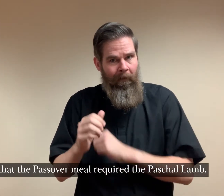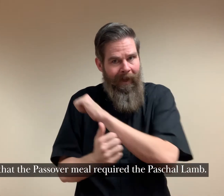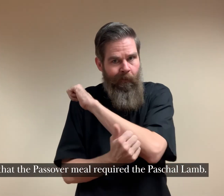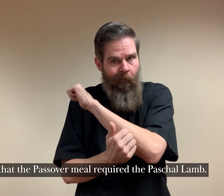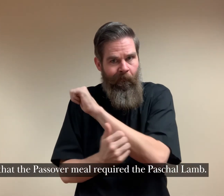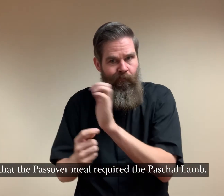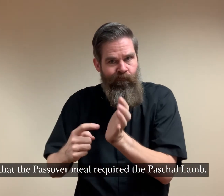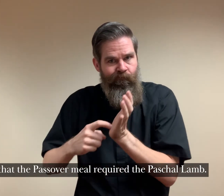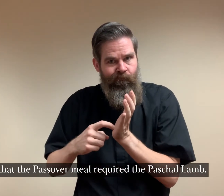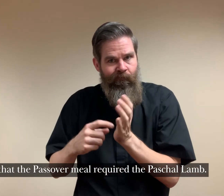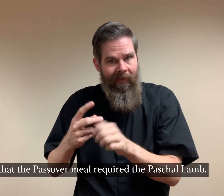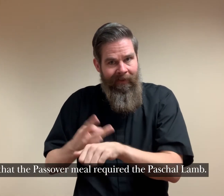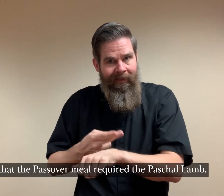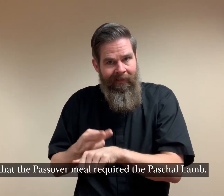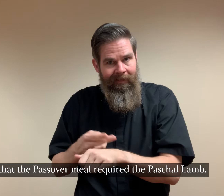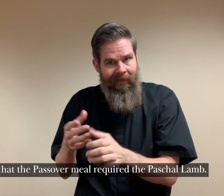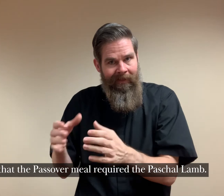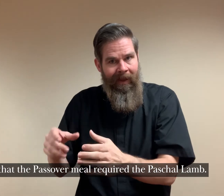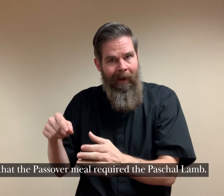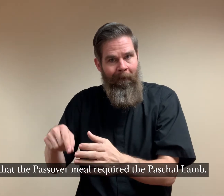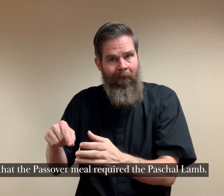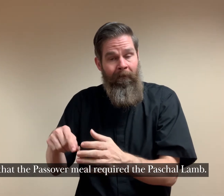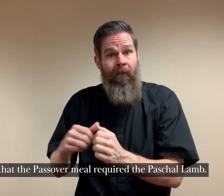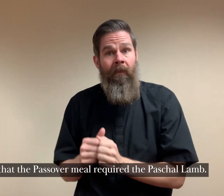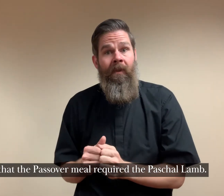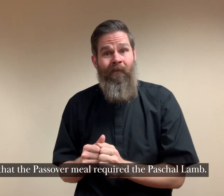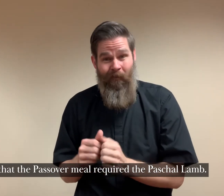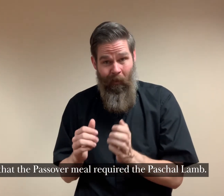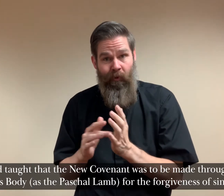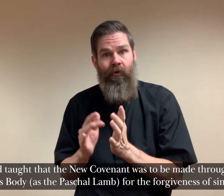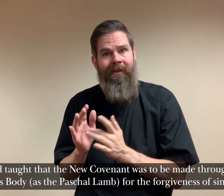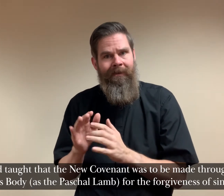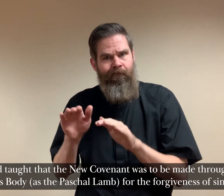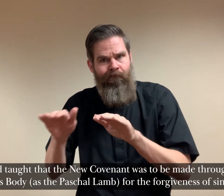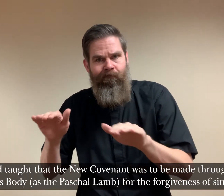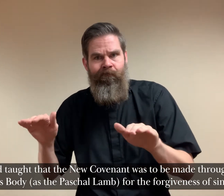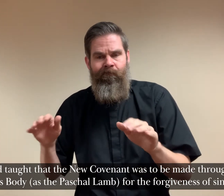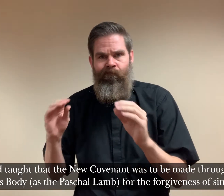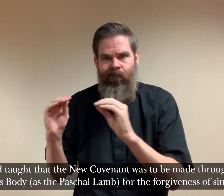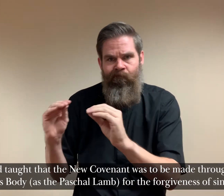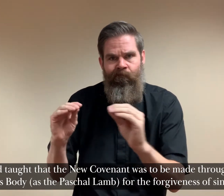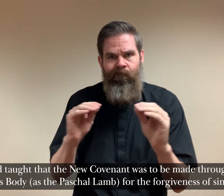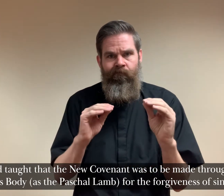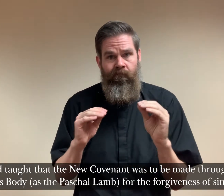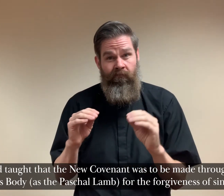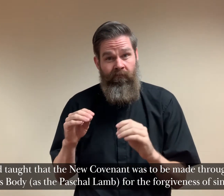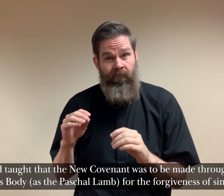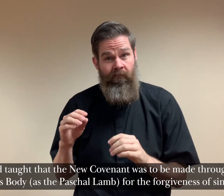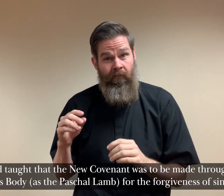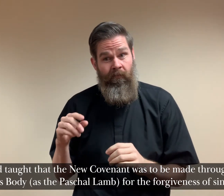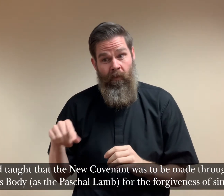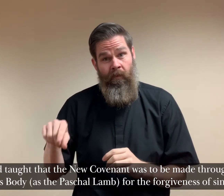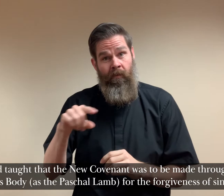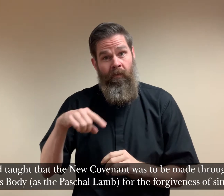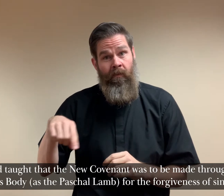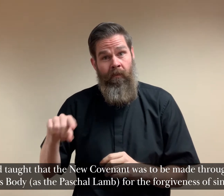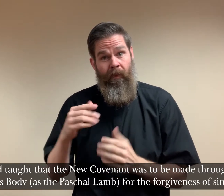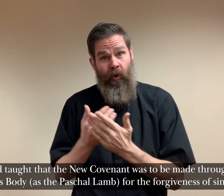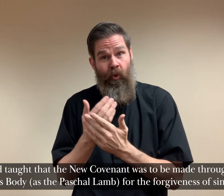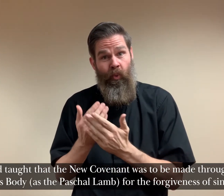Remember that the first Passover meal required the paschal lamb. Jesus informed and taught that the new covenant